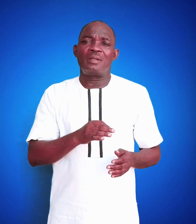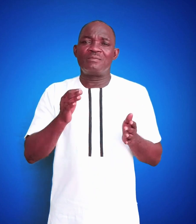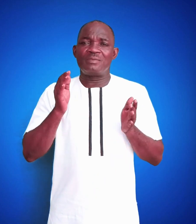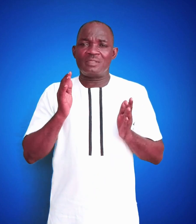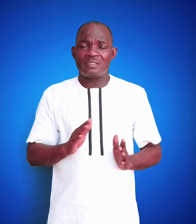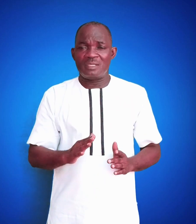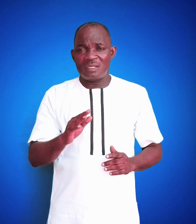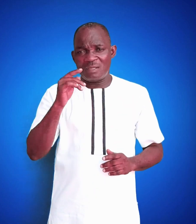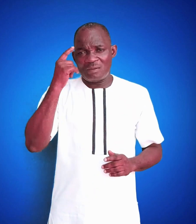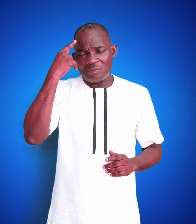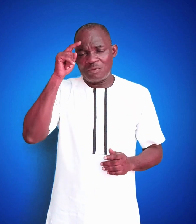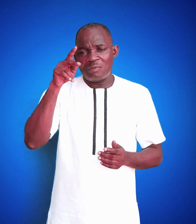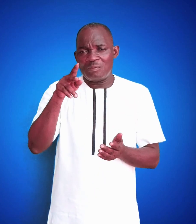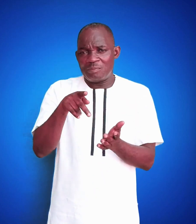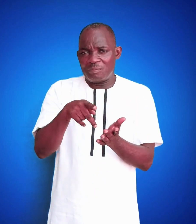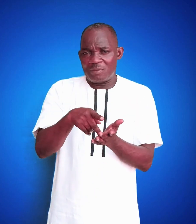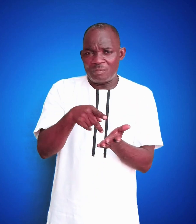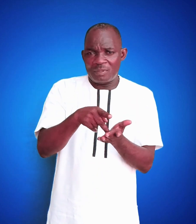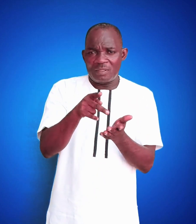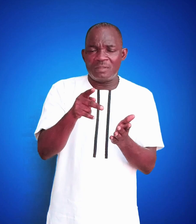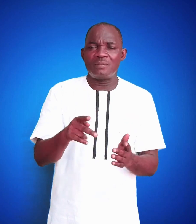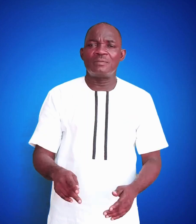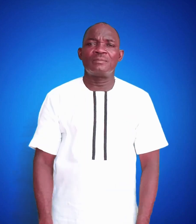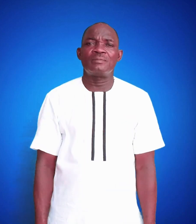beneficiaries for payment.